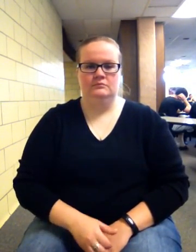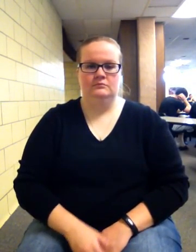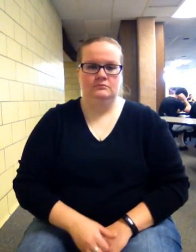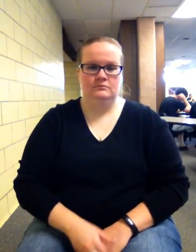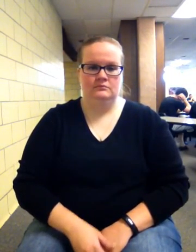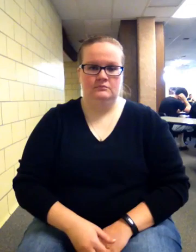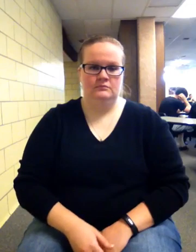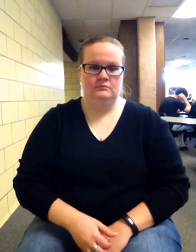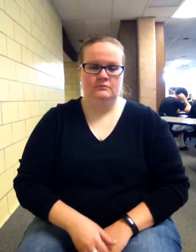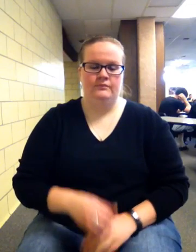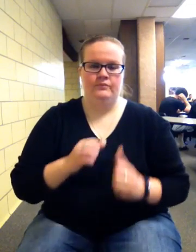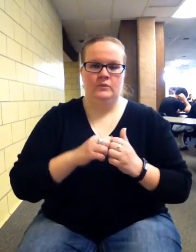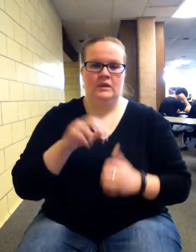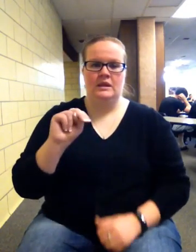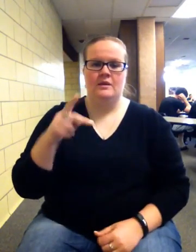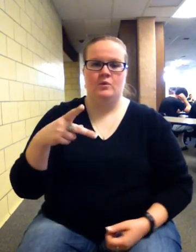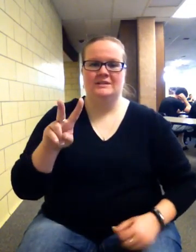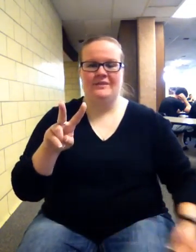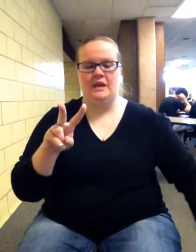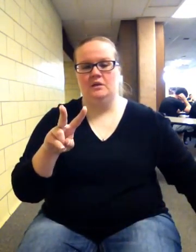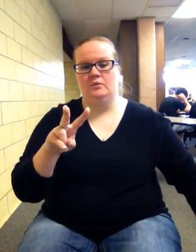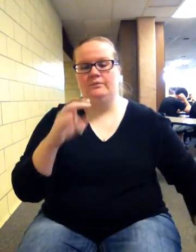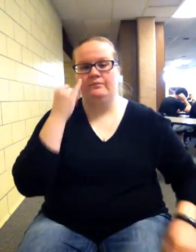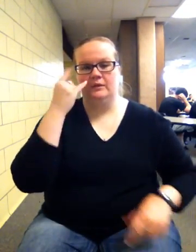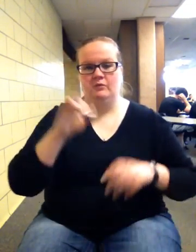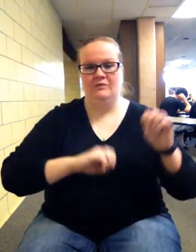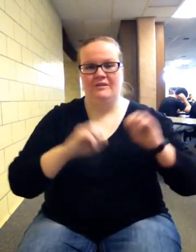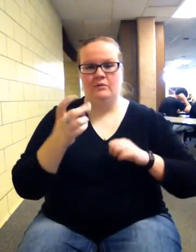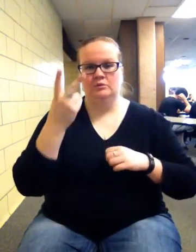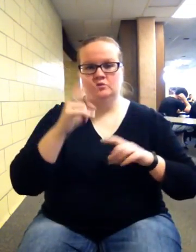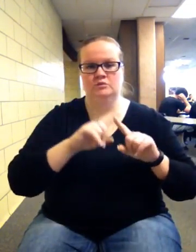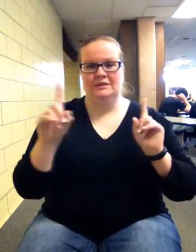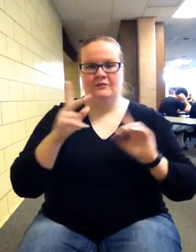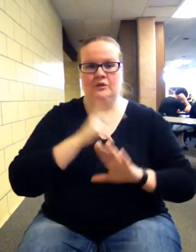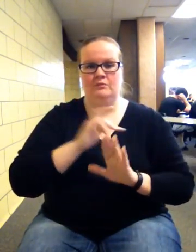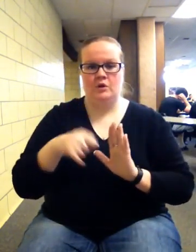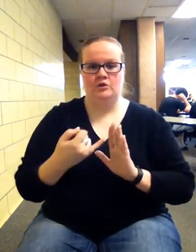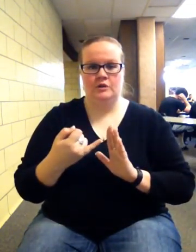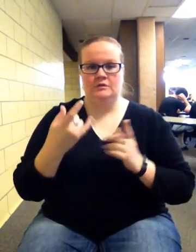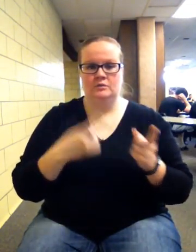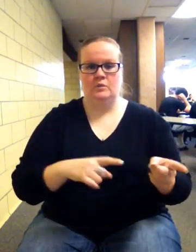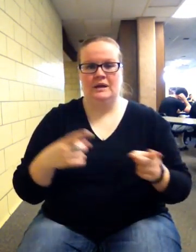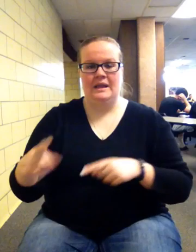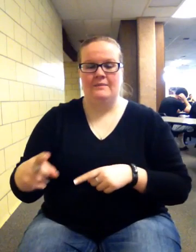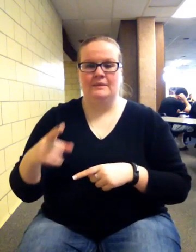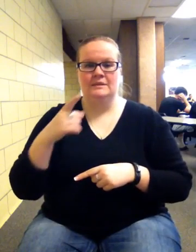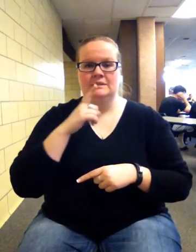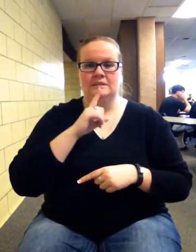So with net present value, if you're evaluating two different projects, what ends up happening is you choose